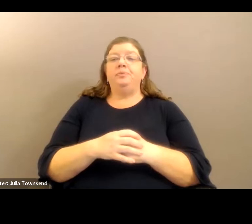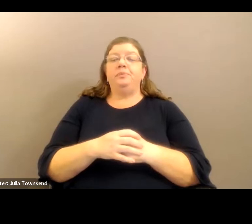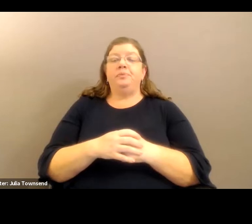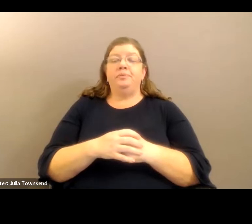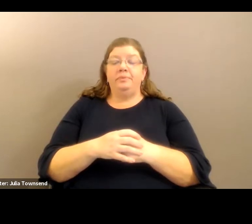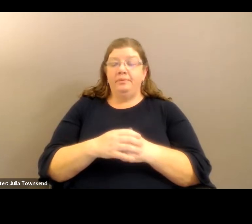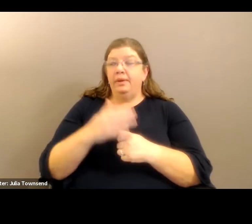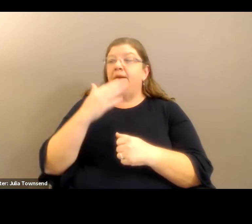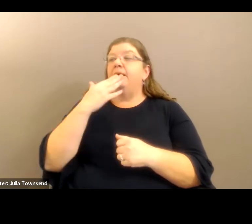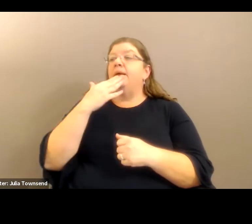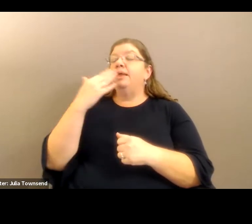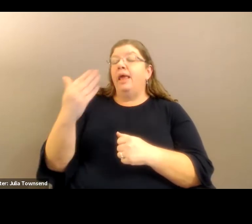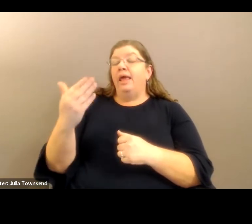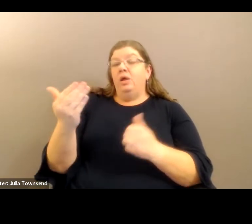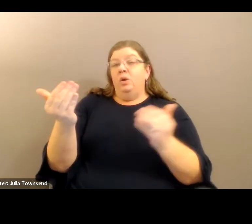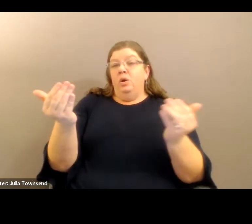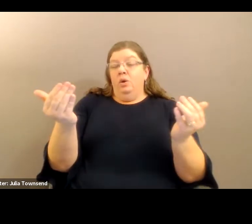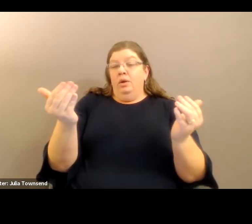Thank you.